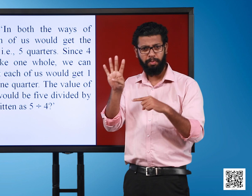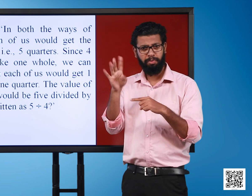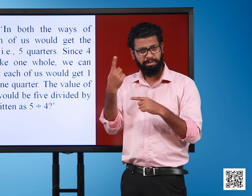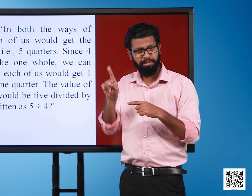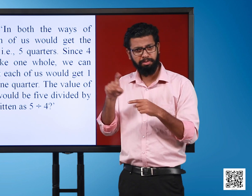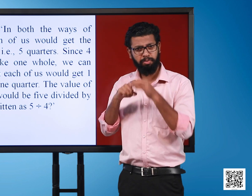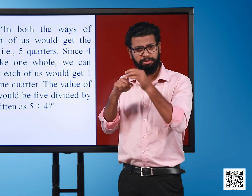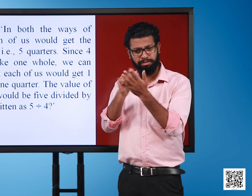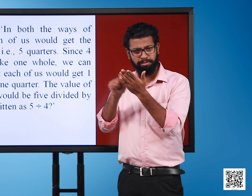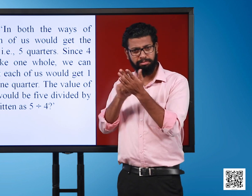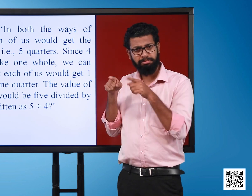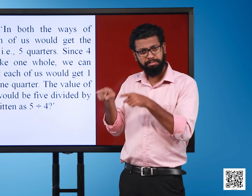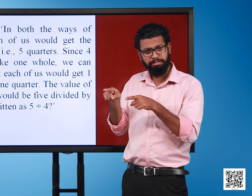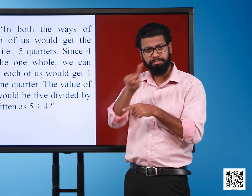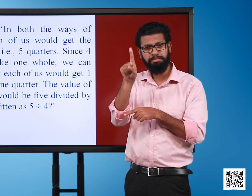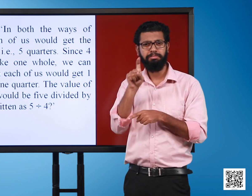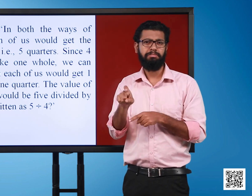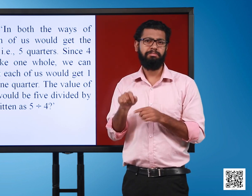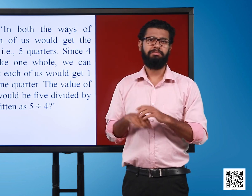Is it written as 5 divided by 4?